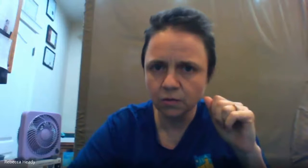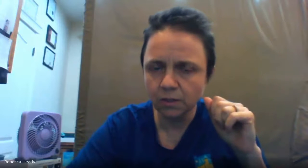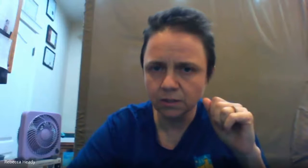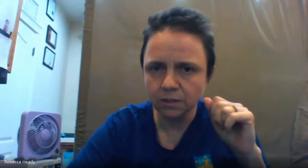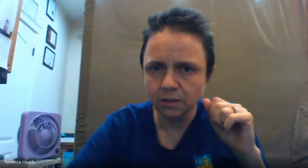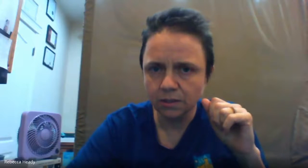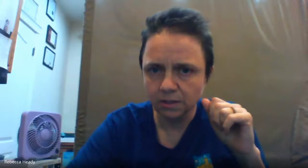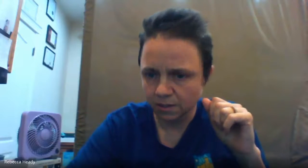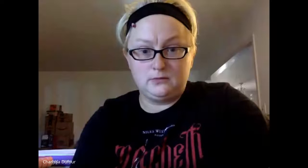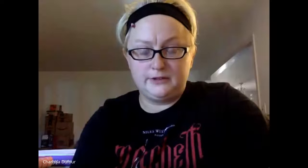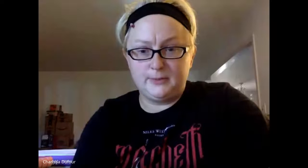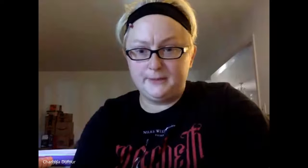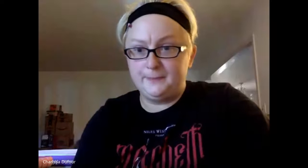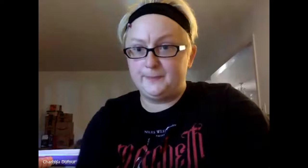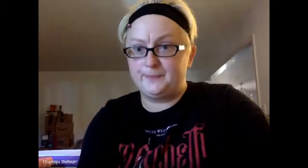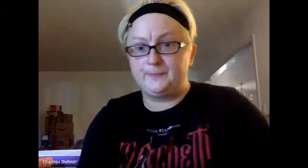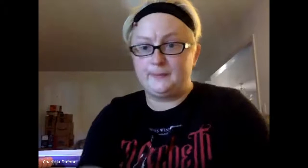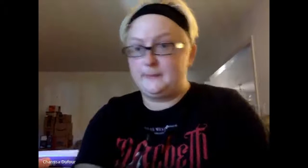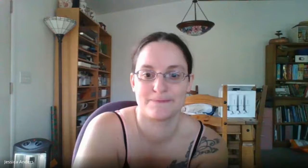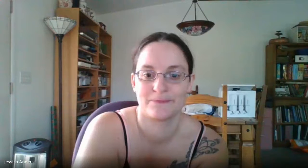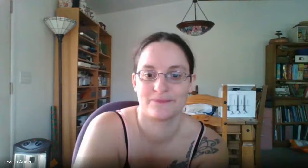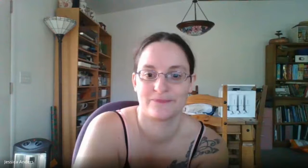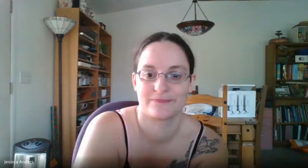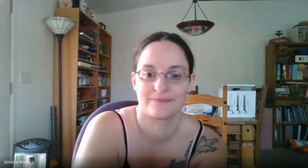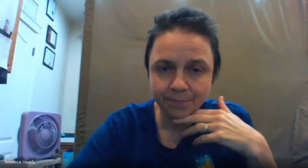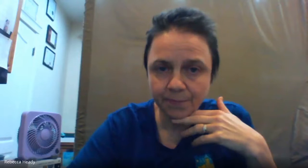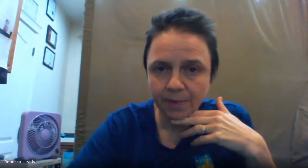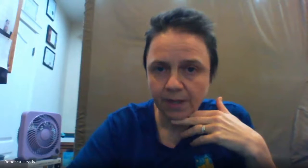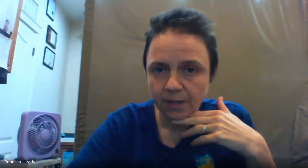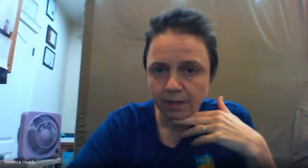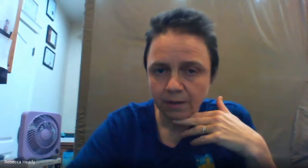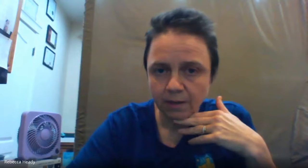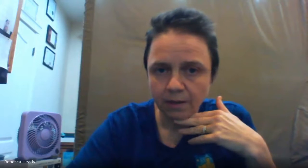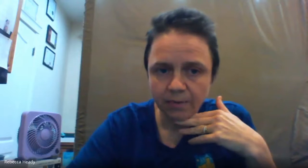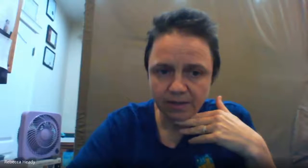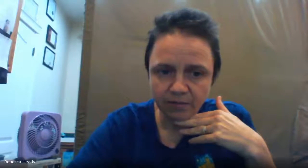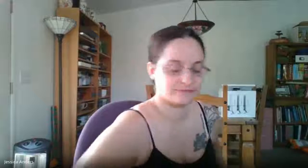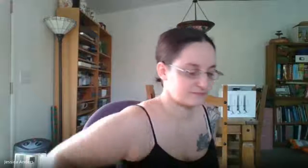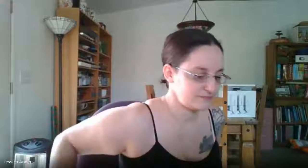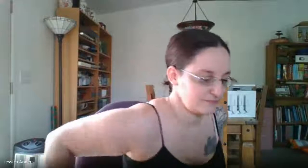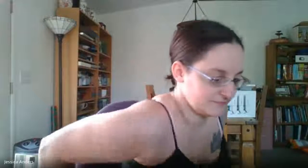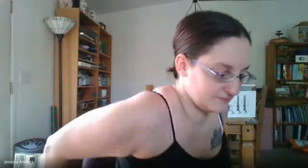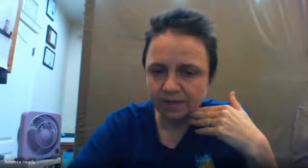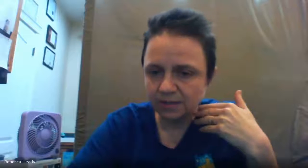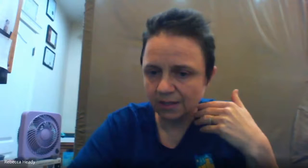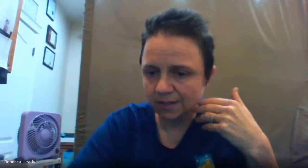Hello. Hello. Can you hear me? Yes. Yep. I'm gonna give people about 5 minutes to kind of